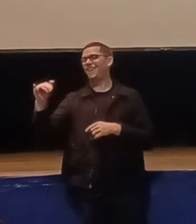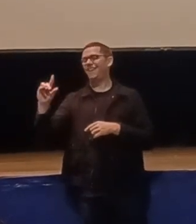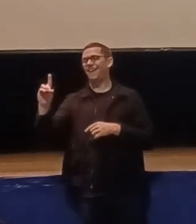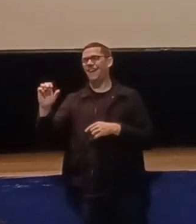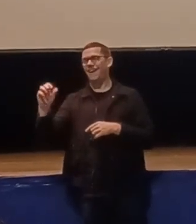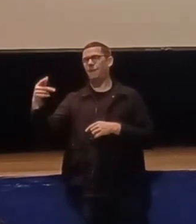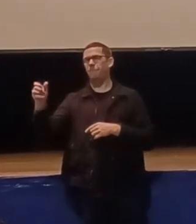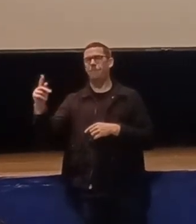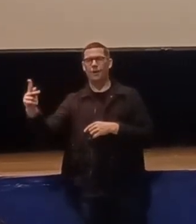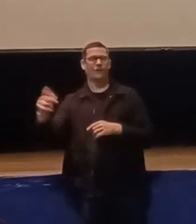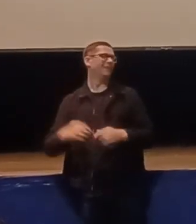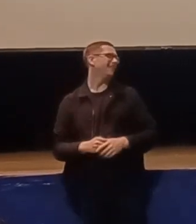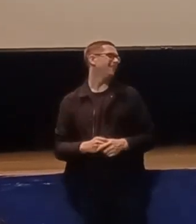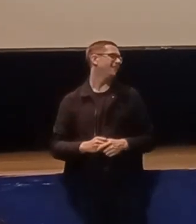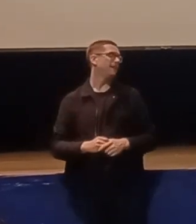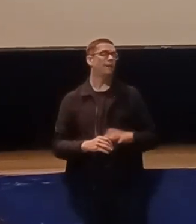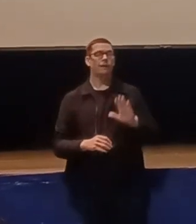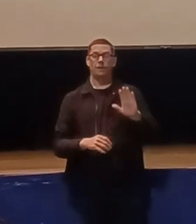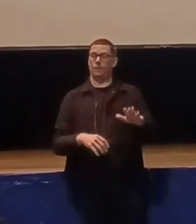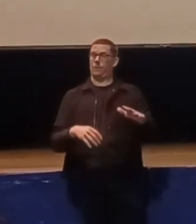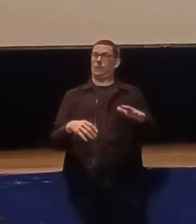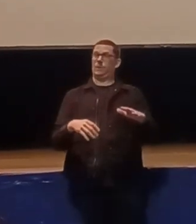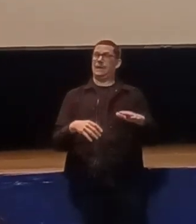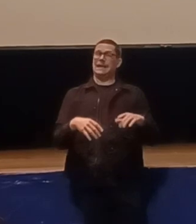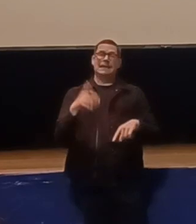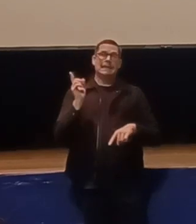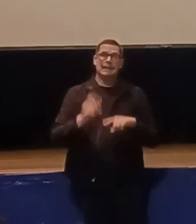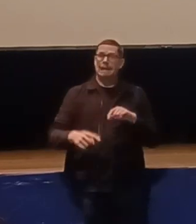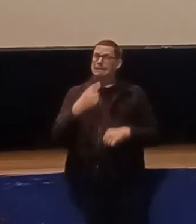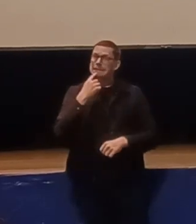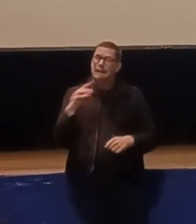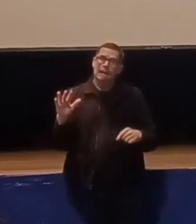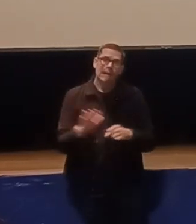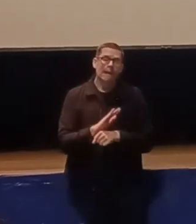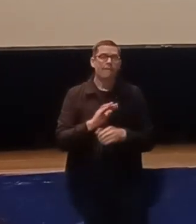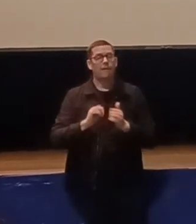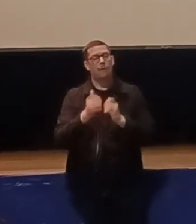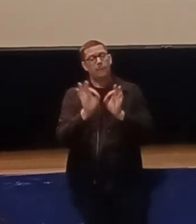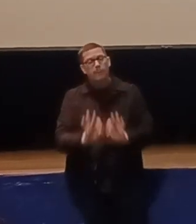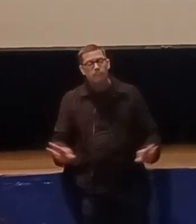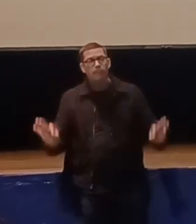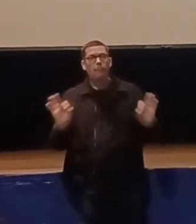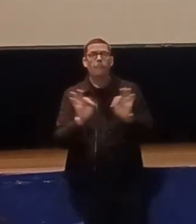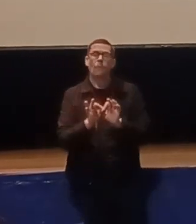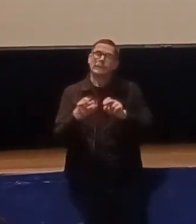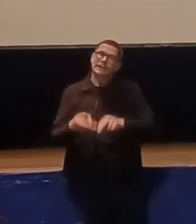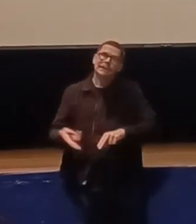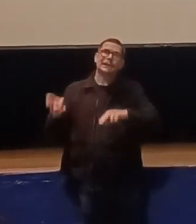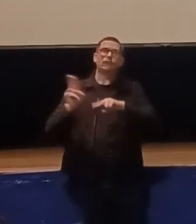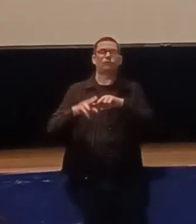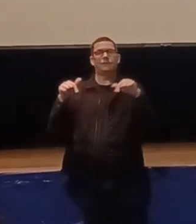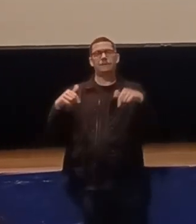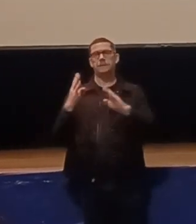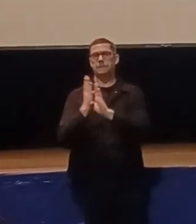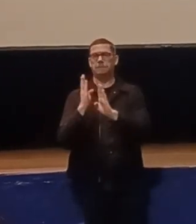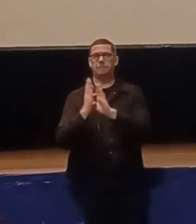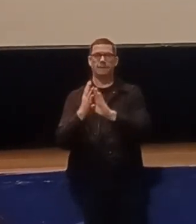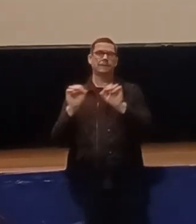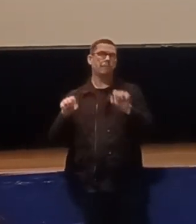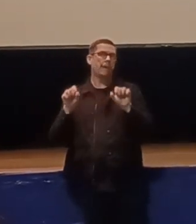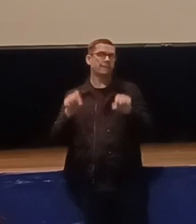We really cannot overstate the importance of increasing the bus capacity for transit-critical